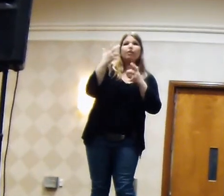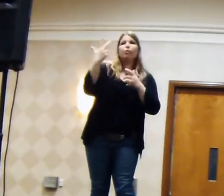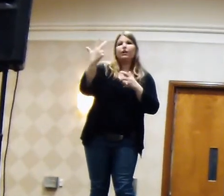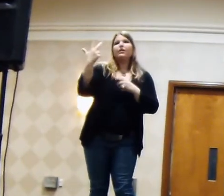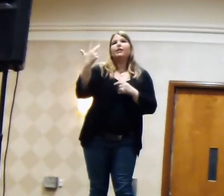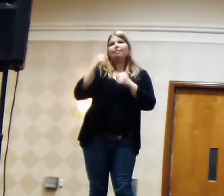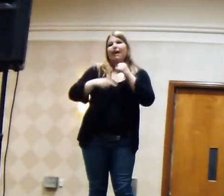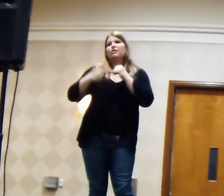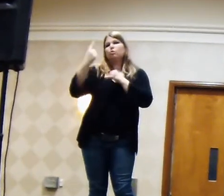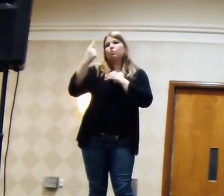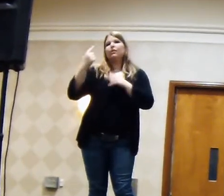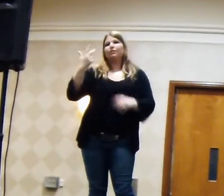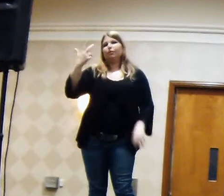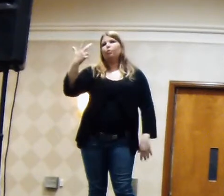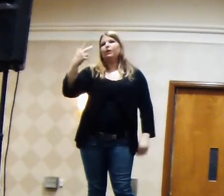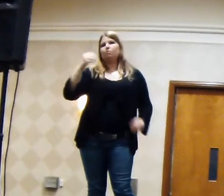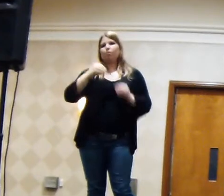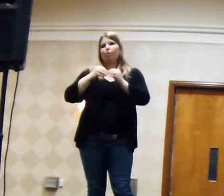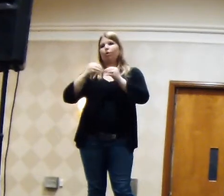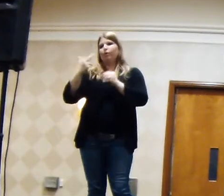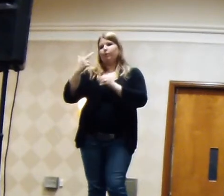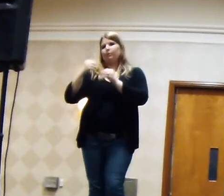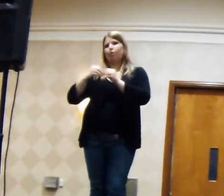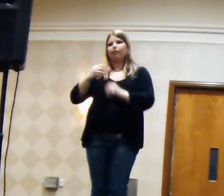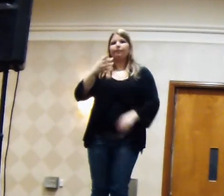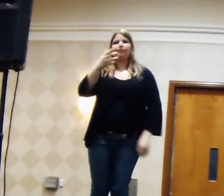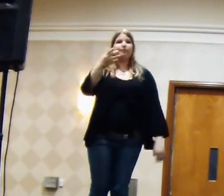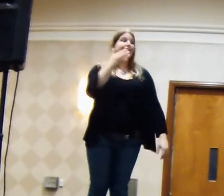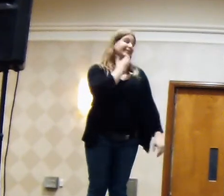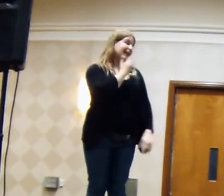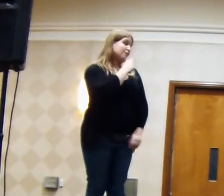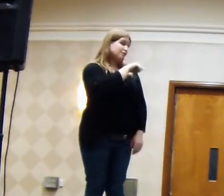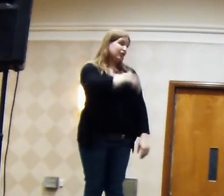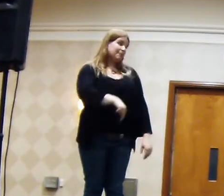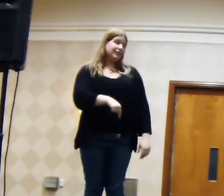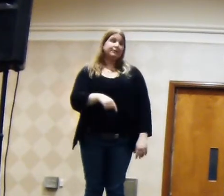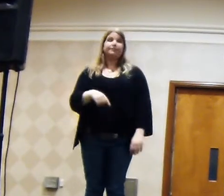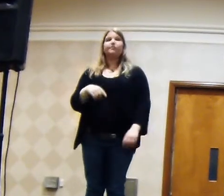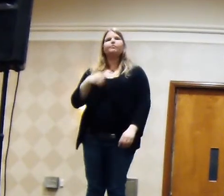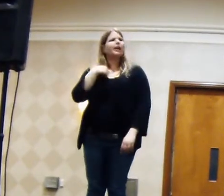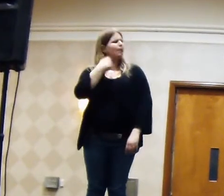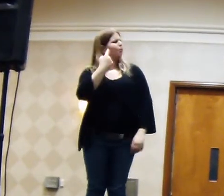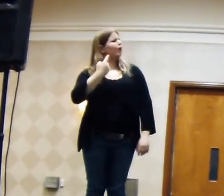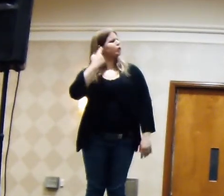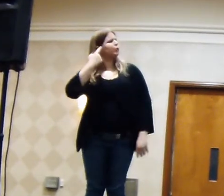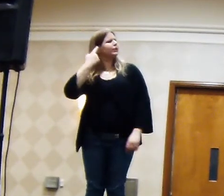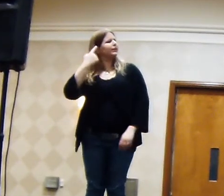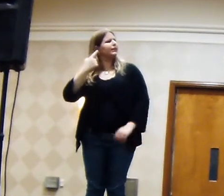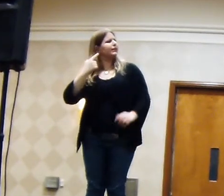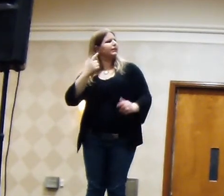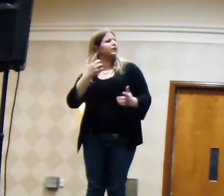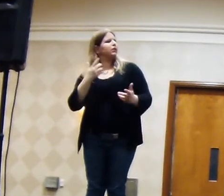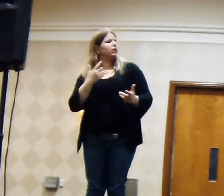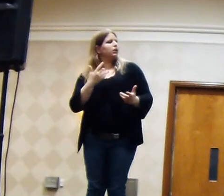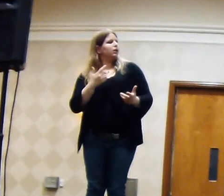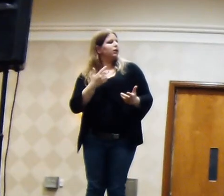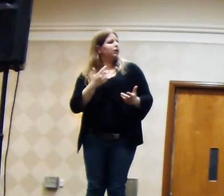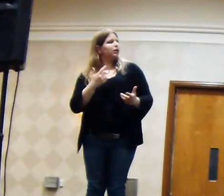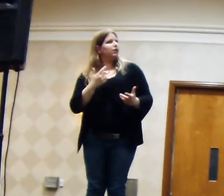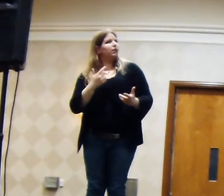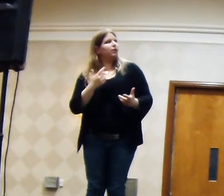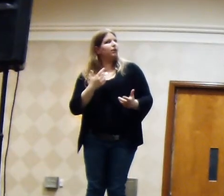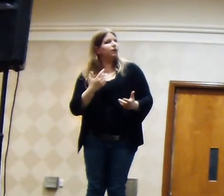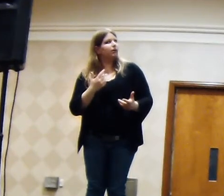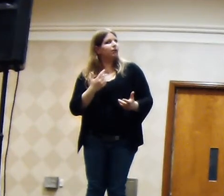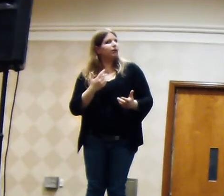my last one, little guy. All right, hi. Hi, thanks for being here. Thank you. I've always wondered about actors and how they maybe create